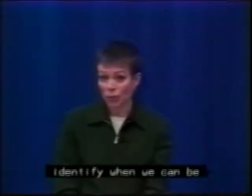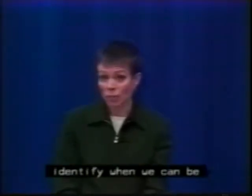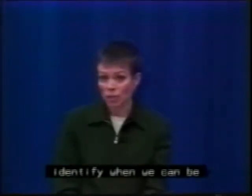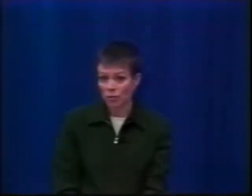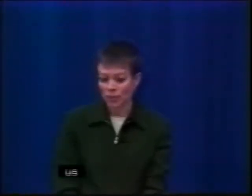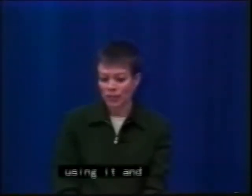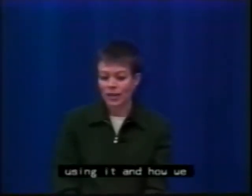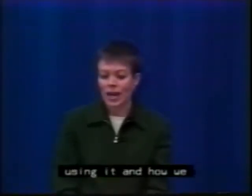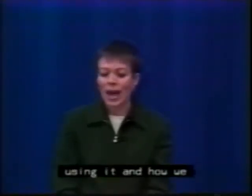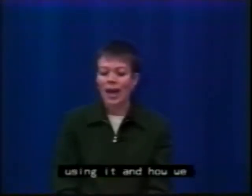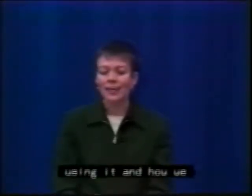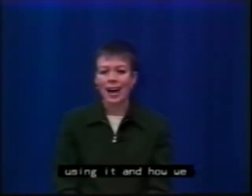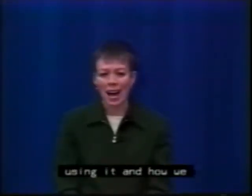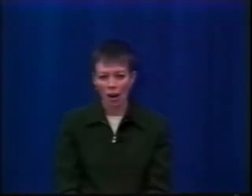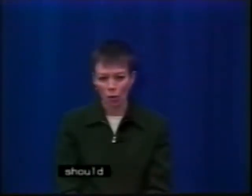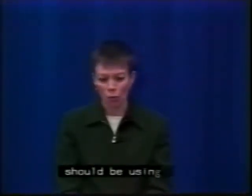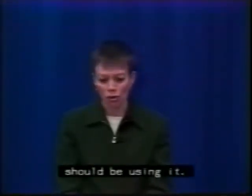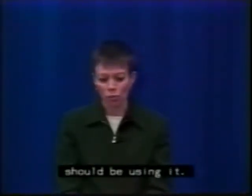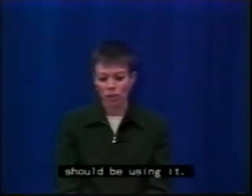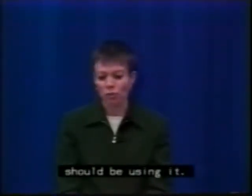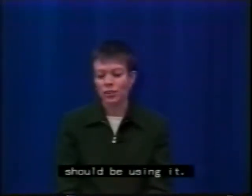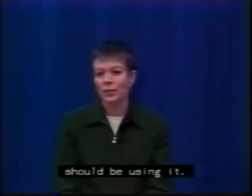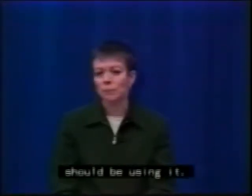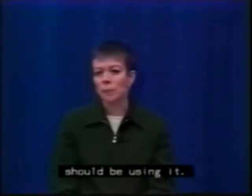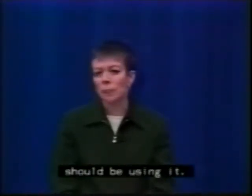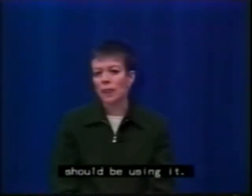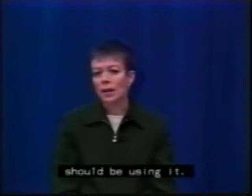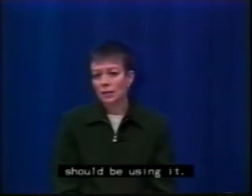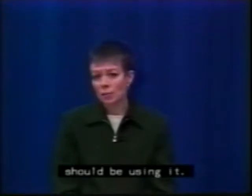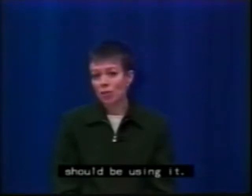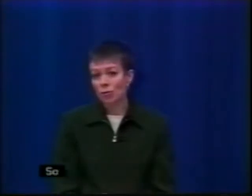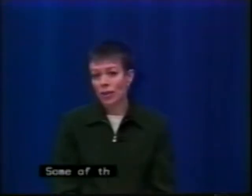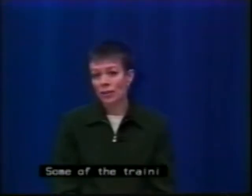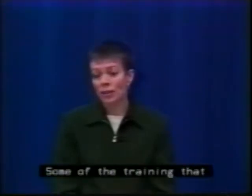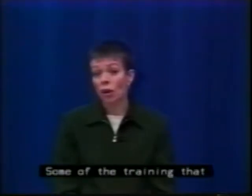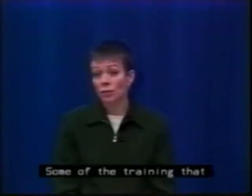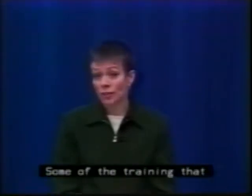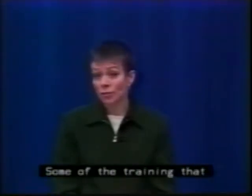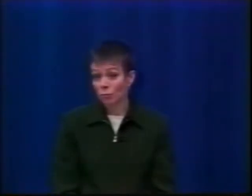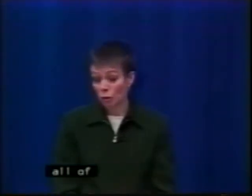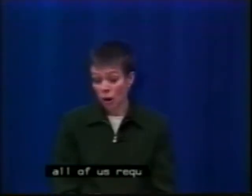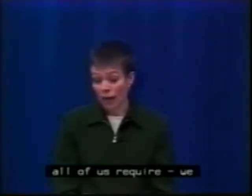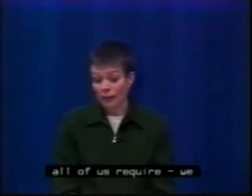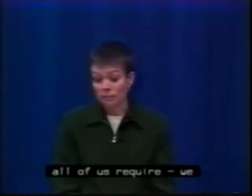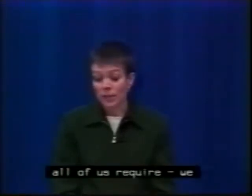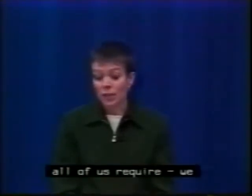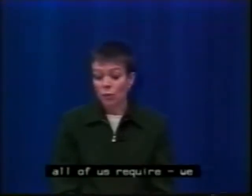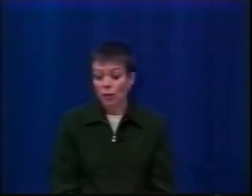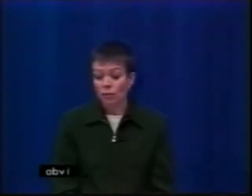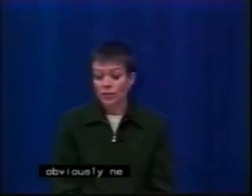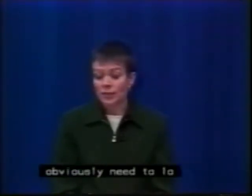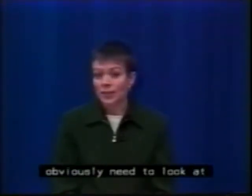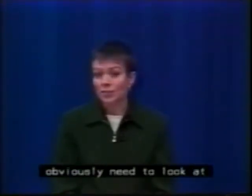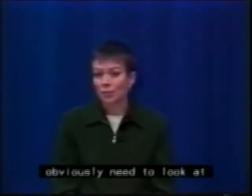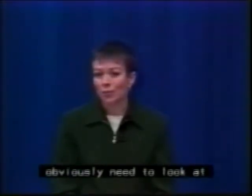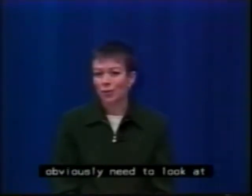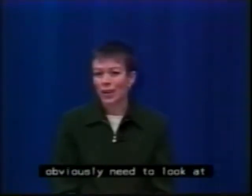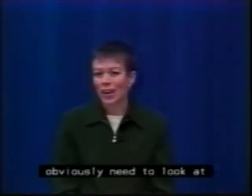can be using it and how we should be using it. Some of the training that all of us require, we obviously need to look at